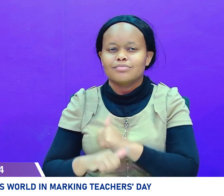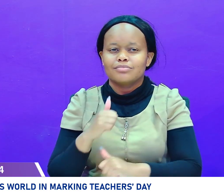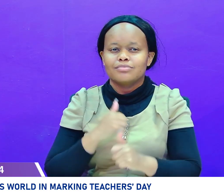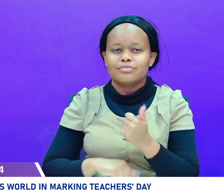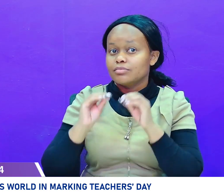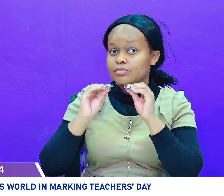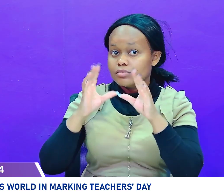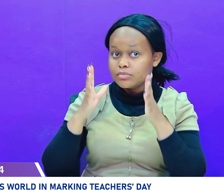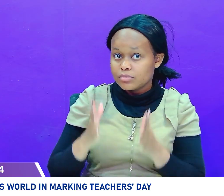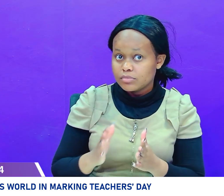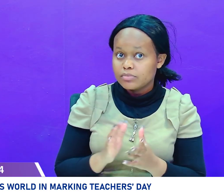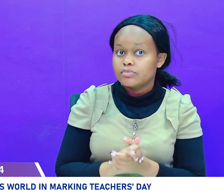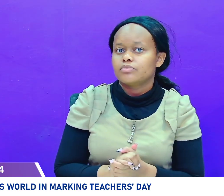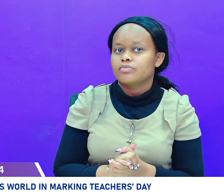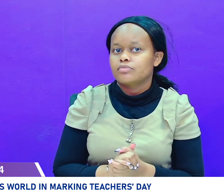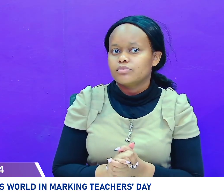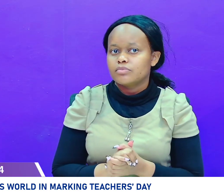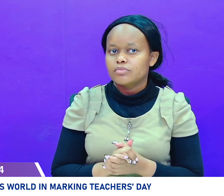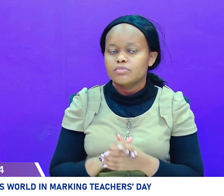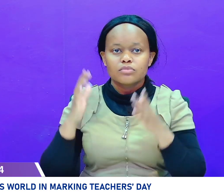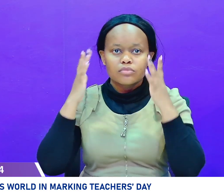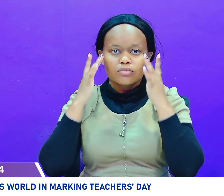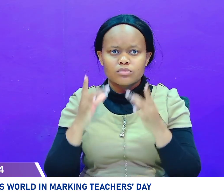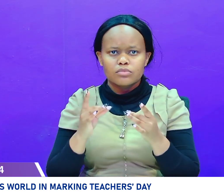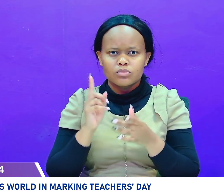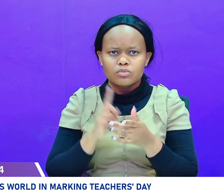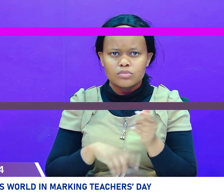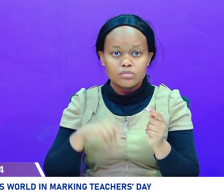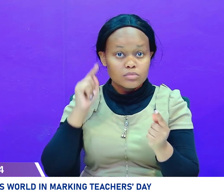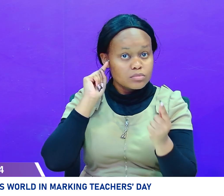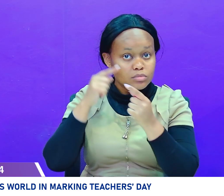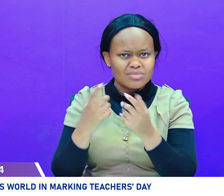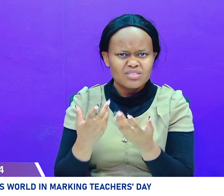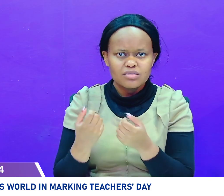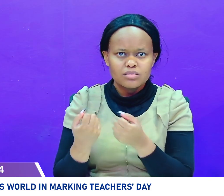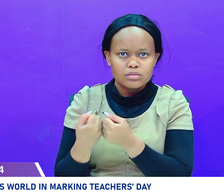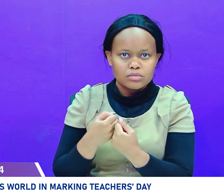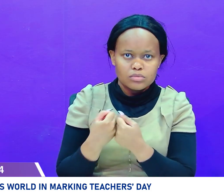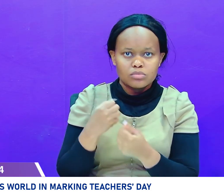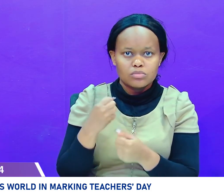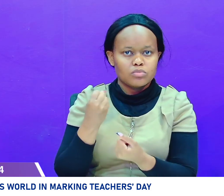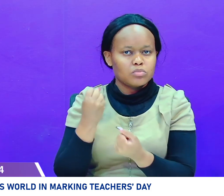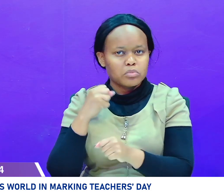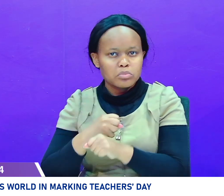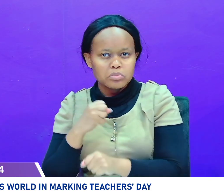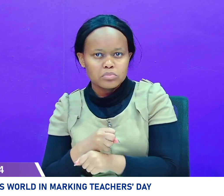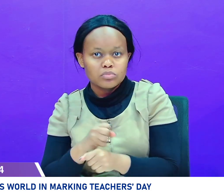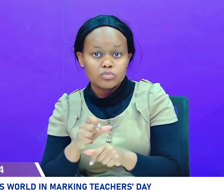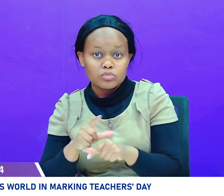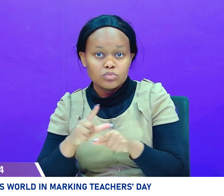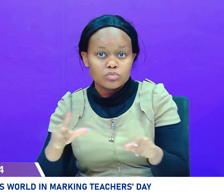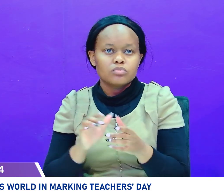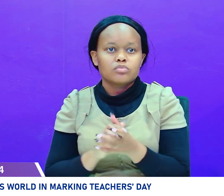Education stakeholders across the country held activities honoring teachers' dedication amid challenges such